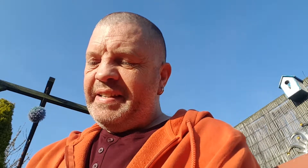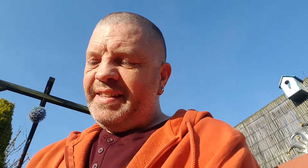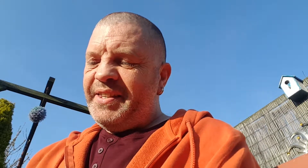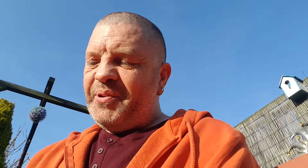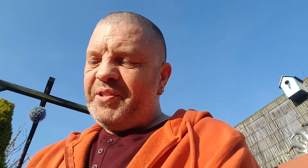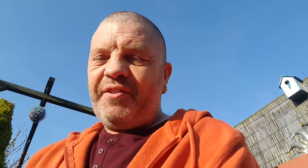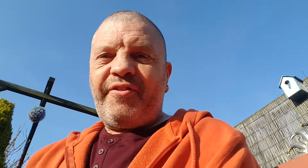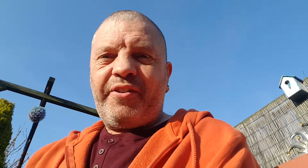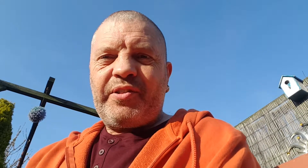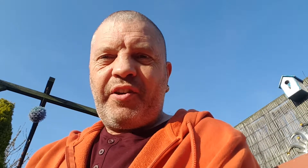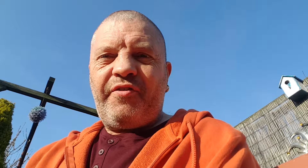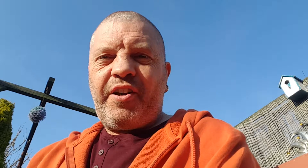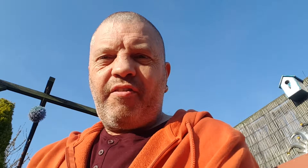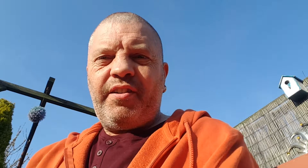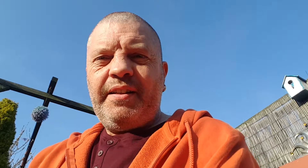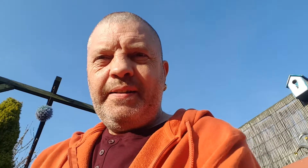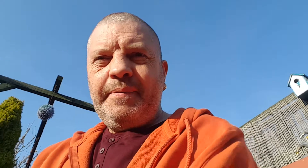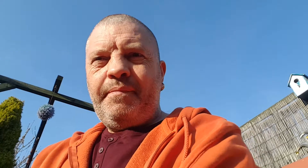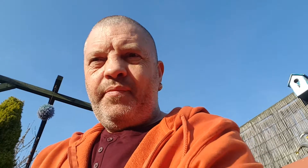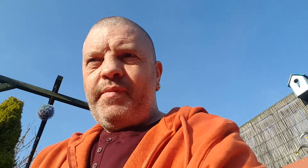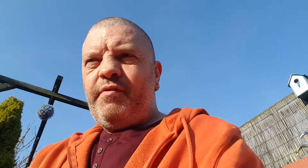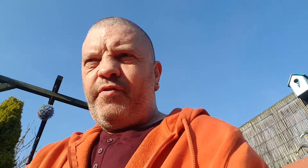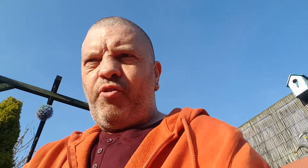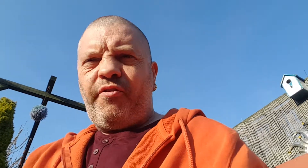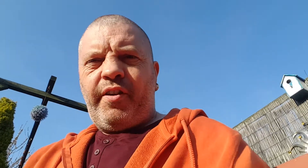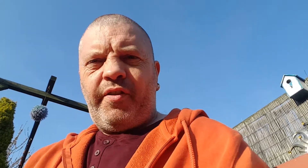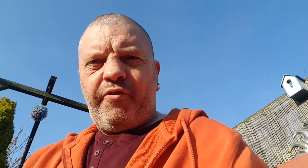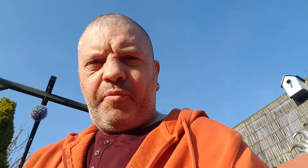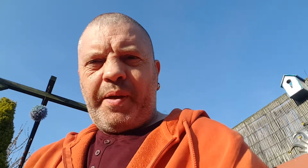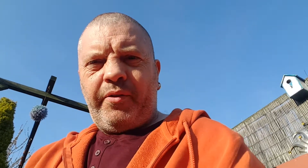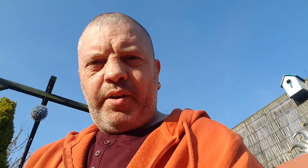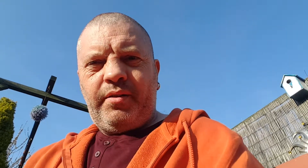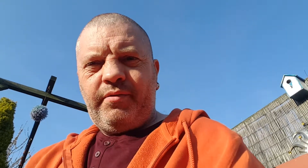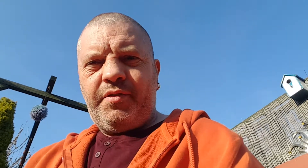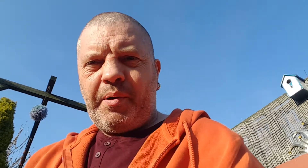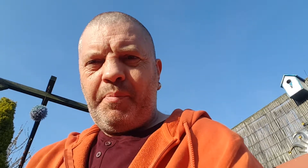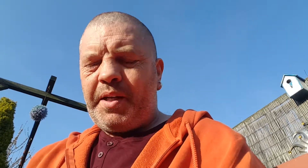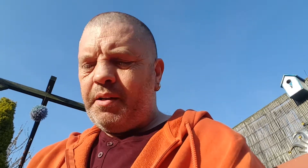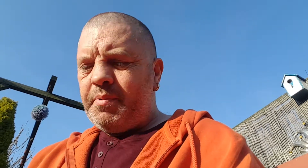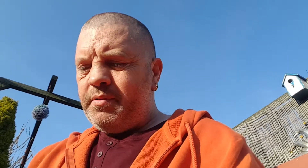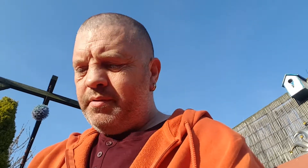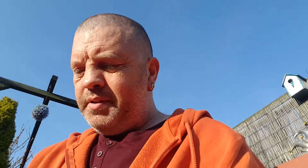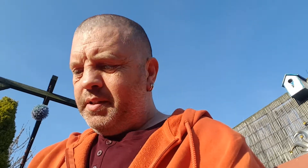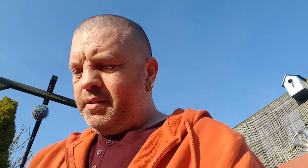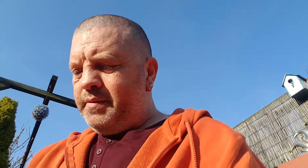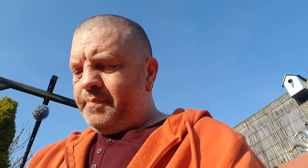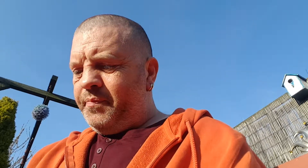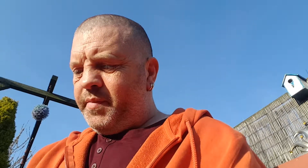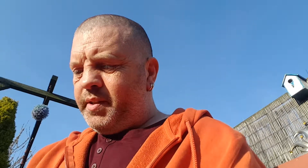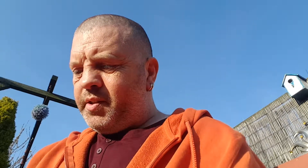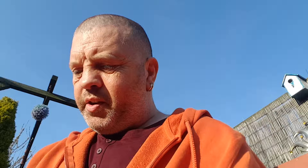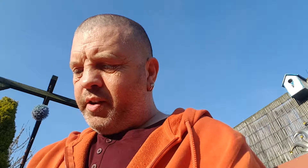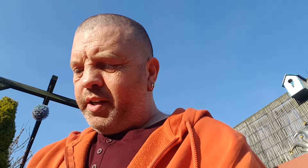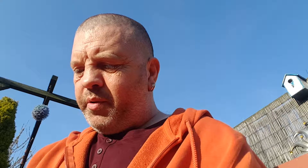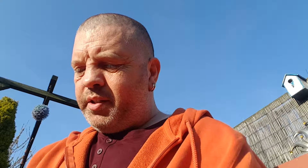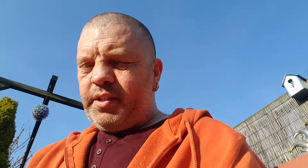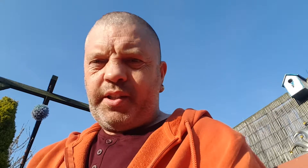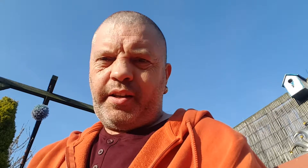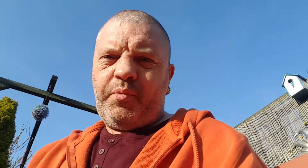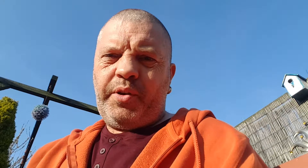the ones I've found so far are £400 or £500 for one pickup. So I know I just said I didn't want